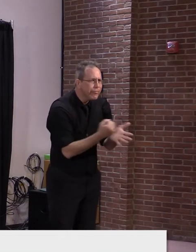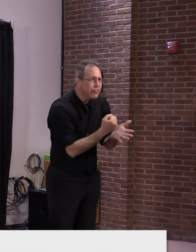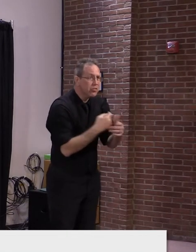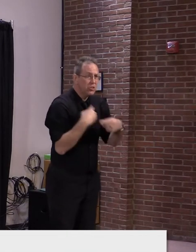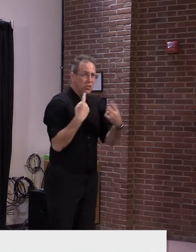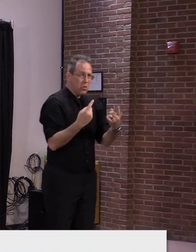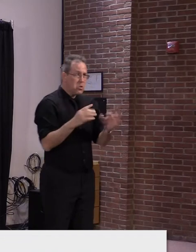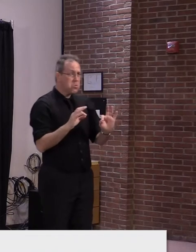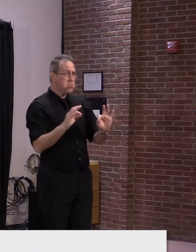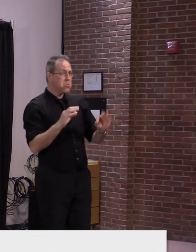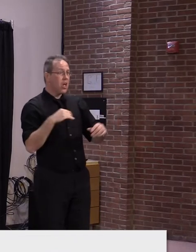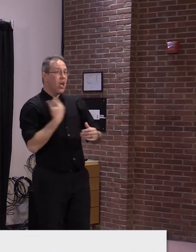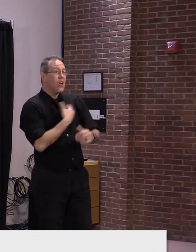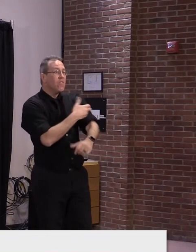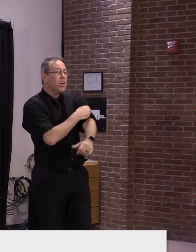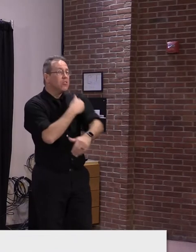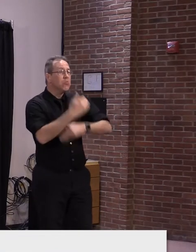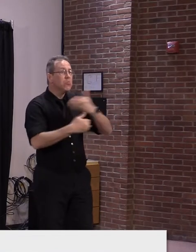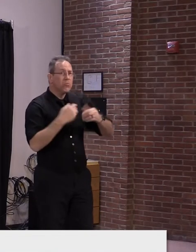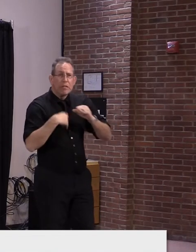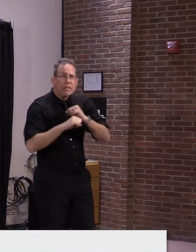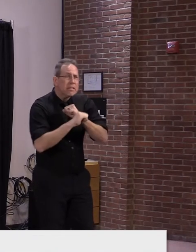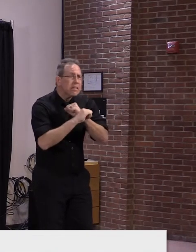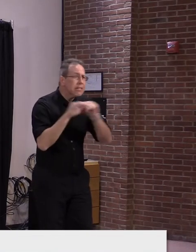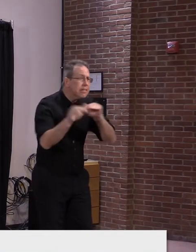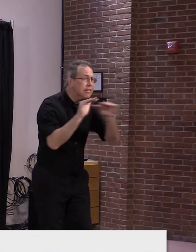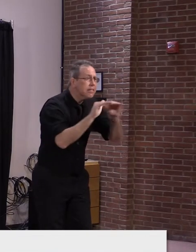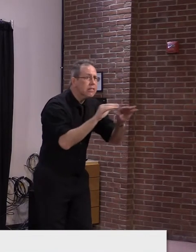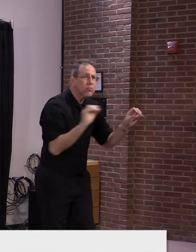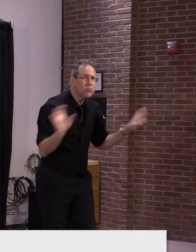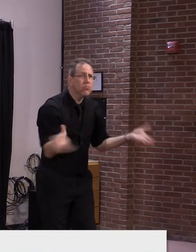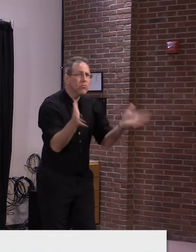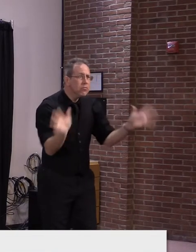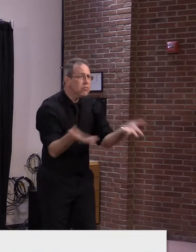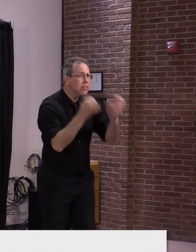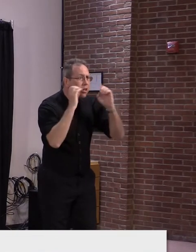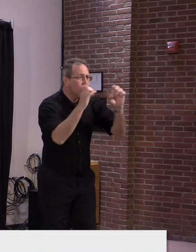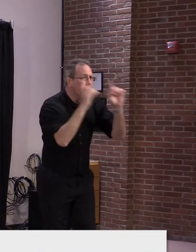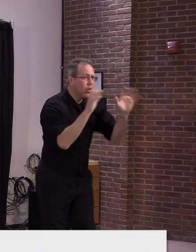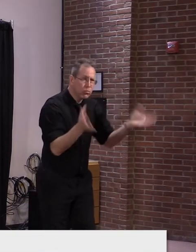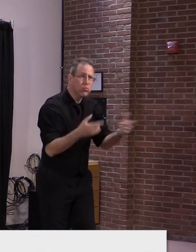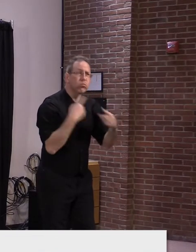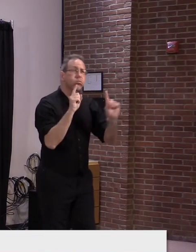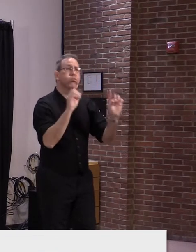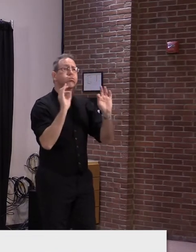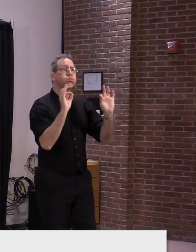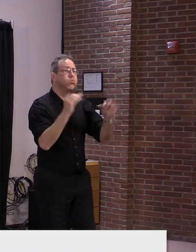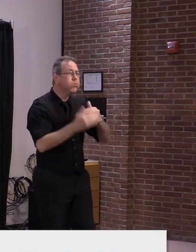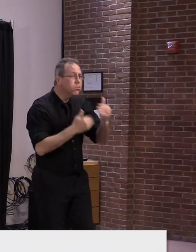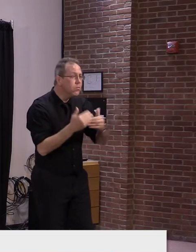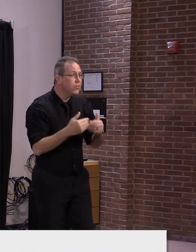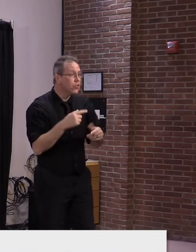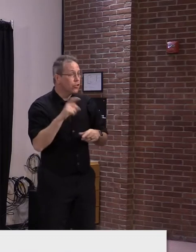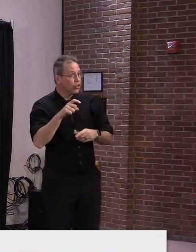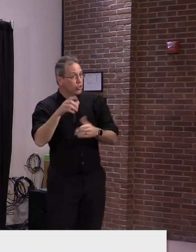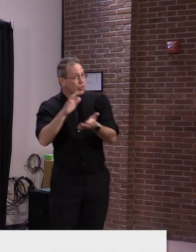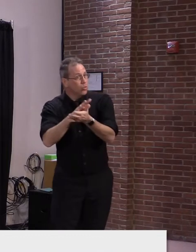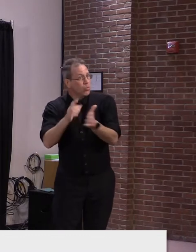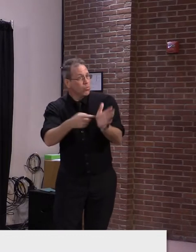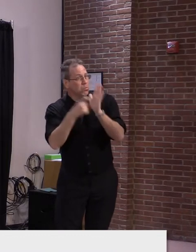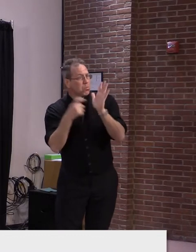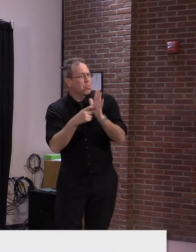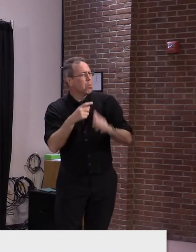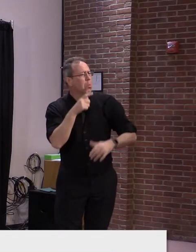vaccine campaign. The issue is, should a school system mandate that? We have